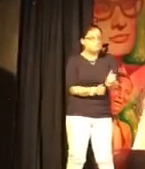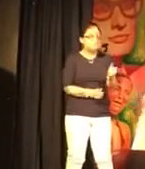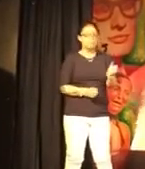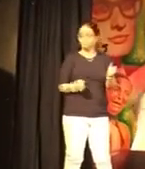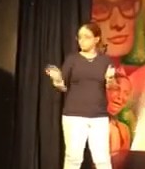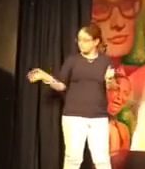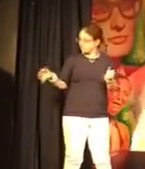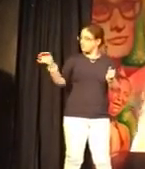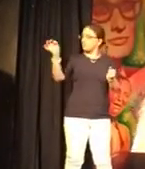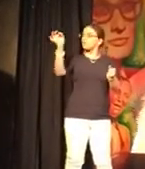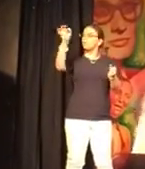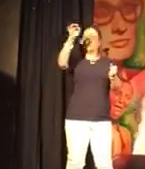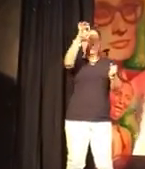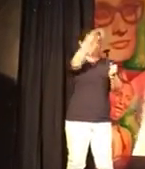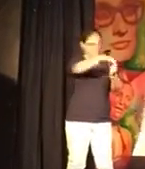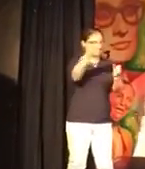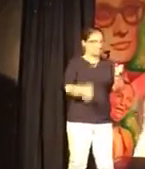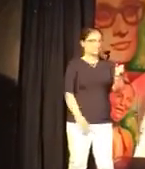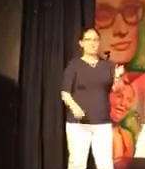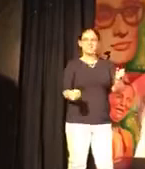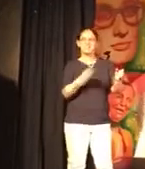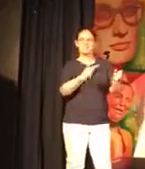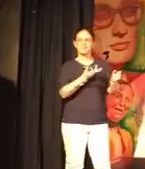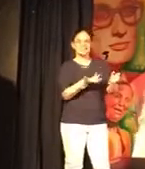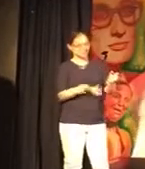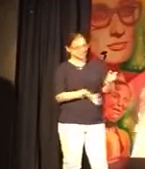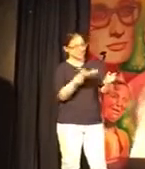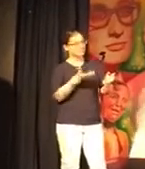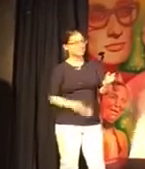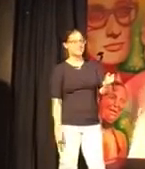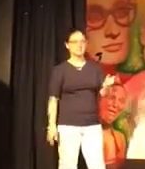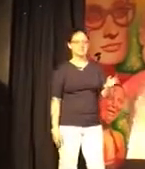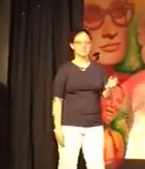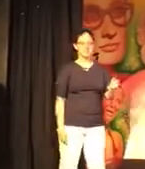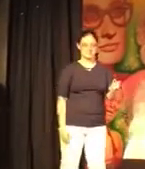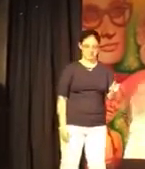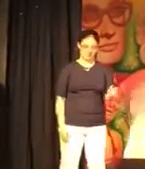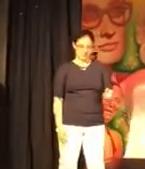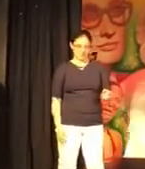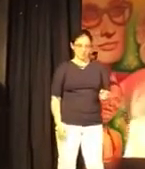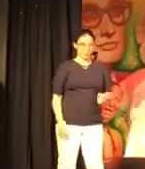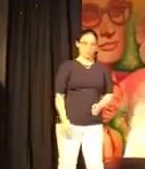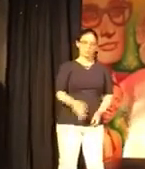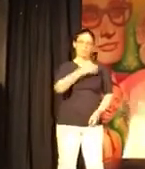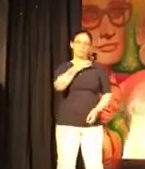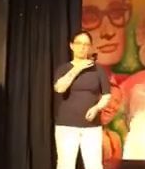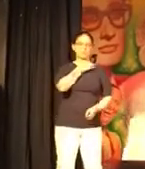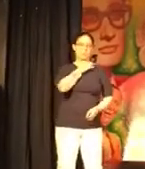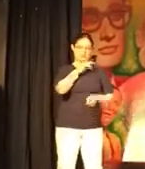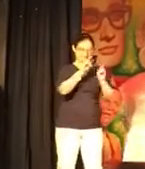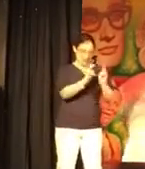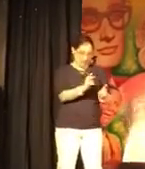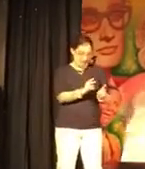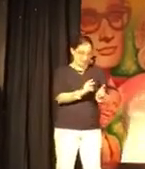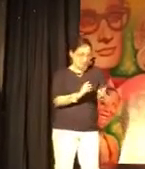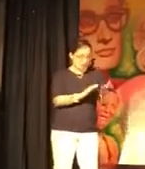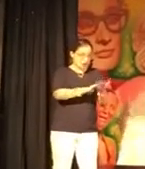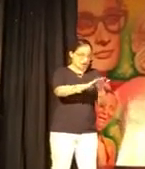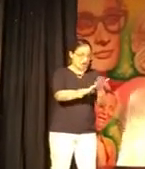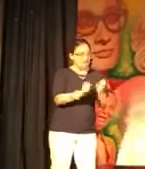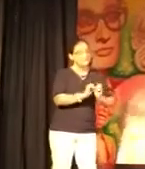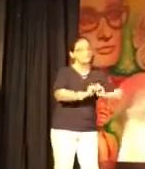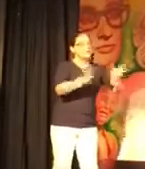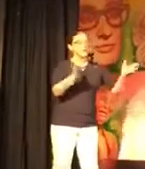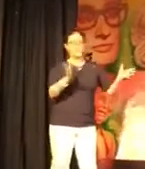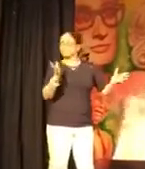black fly in your chart of fame It's a death row, pardon me,